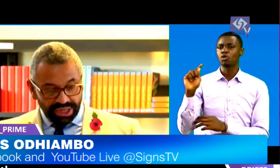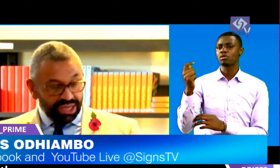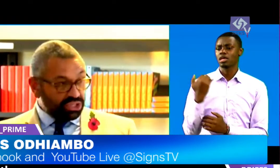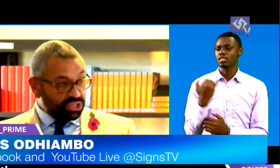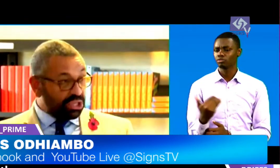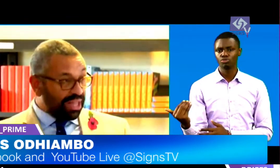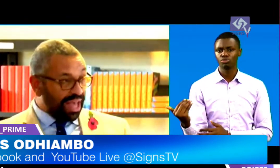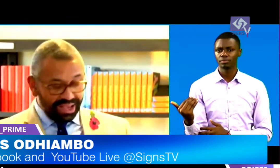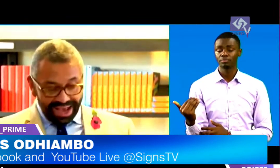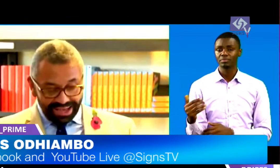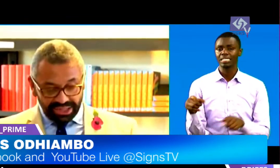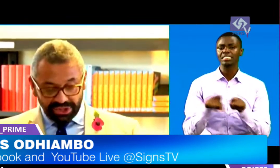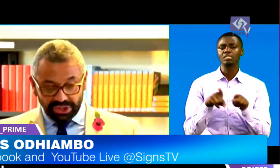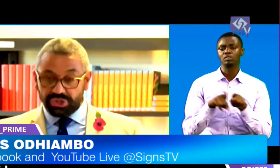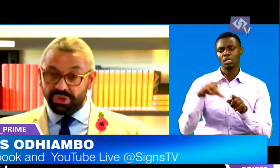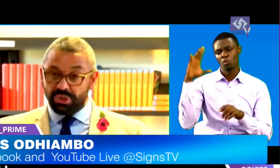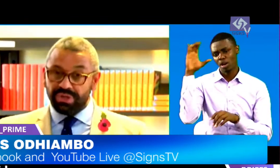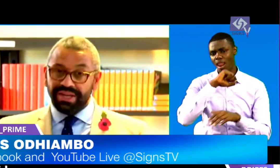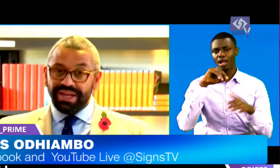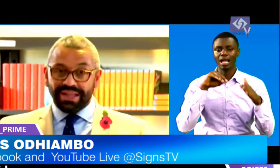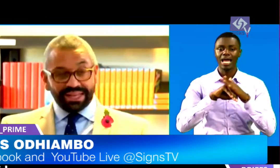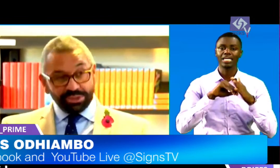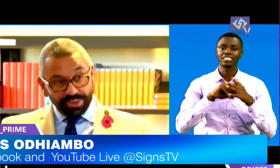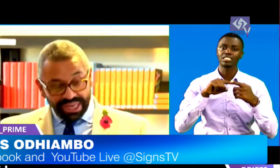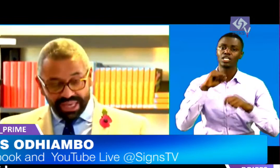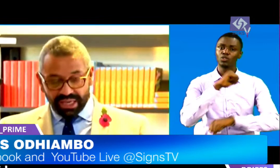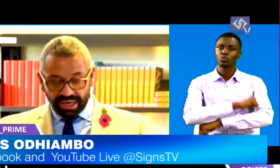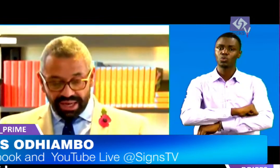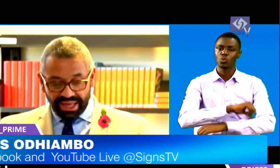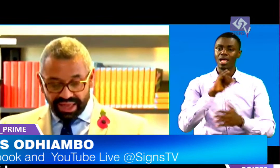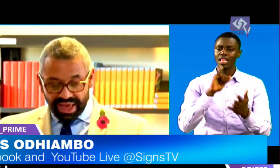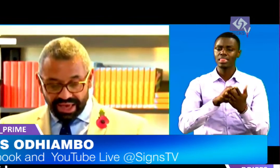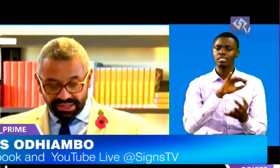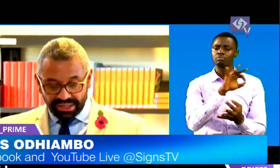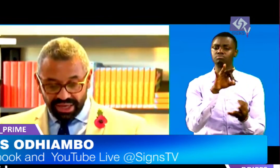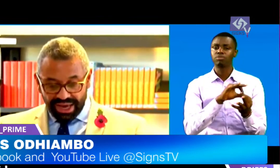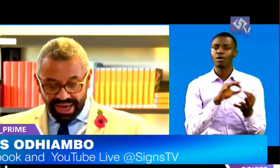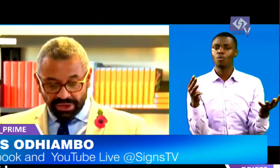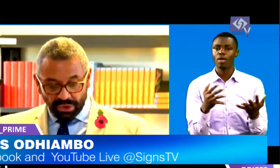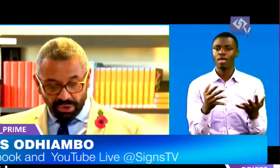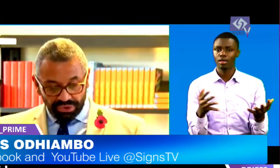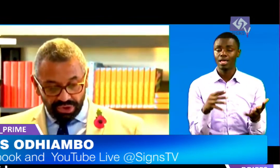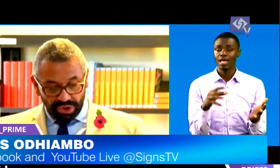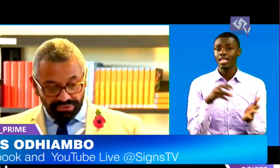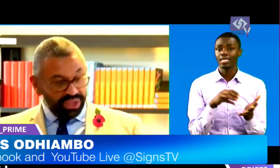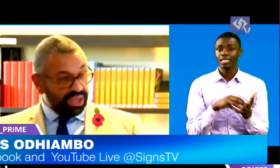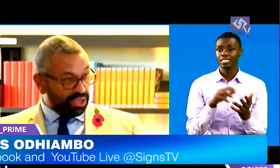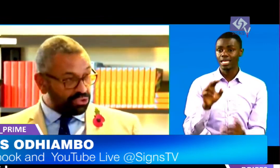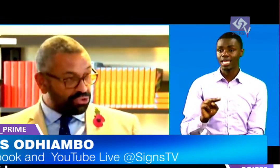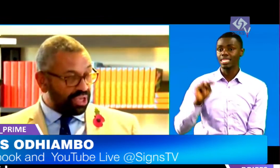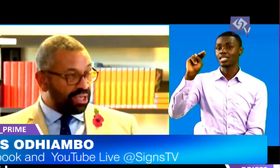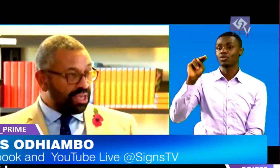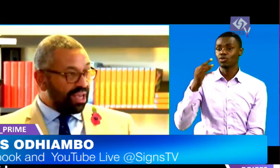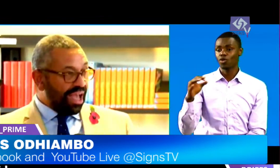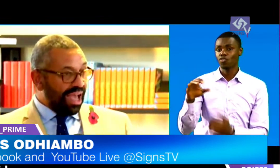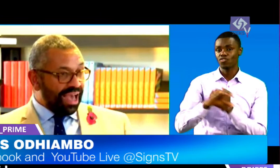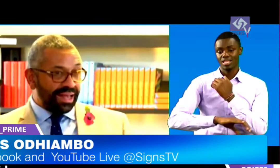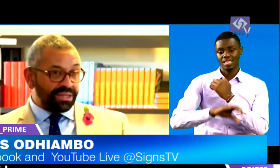children still lack access to school, and that is particularly the case in the north of the